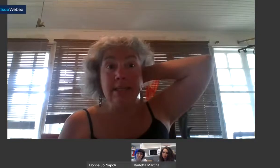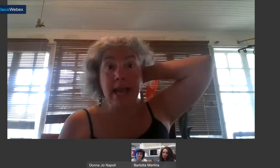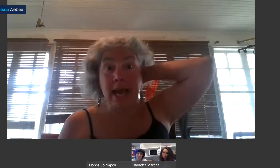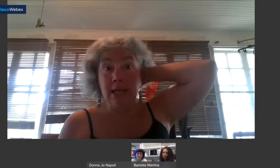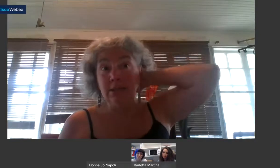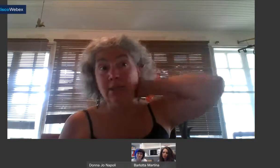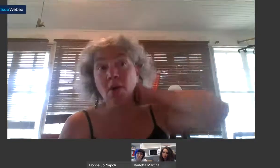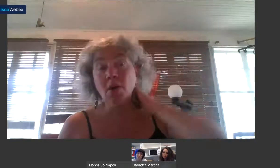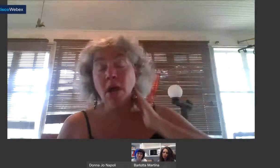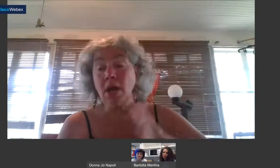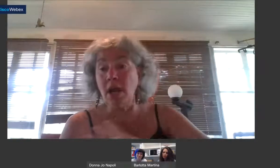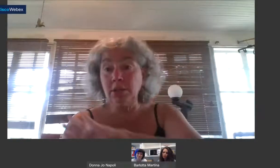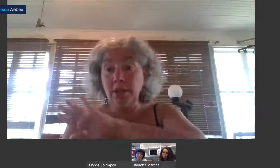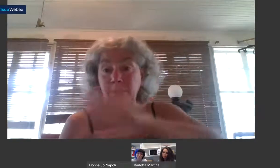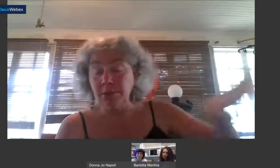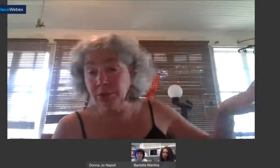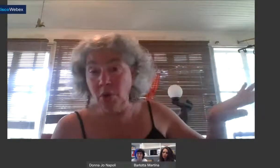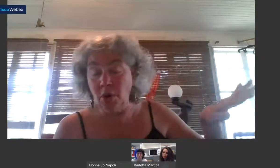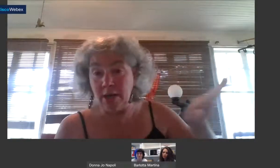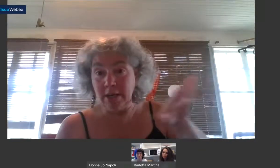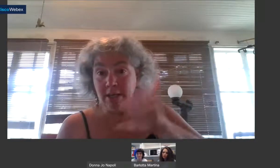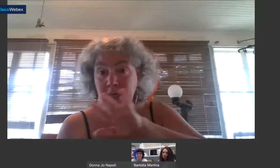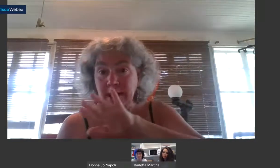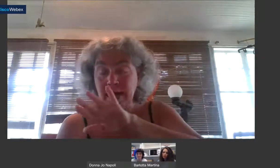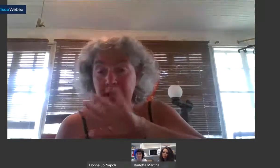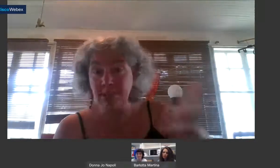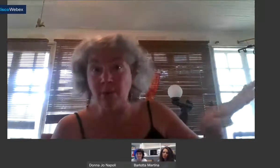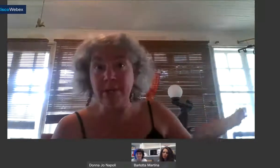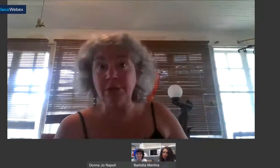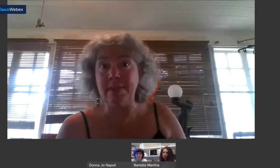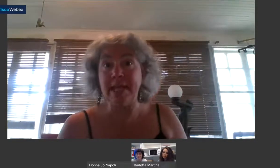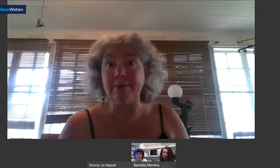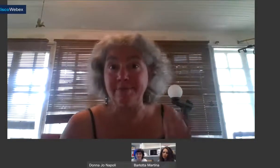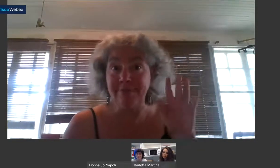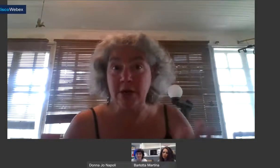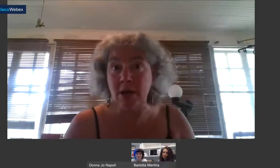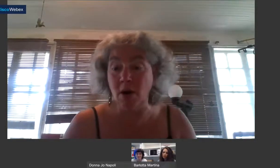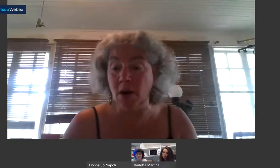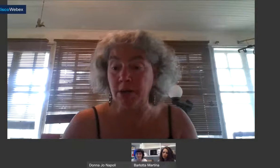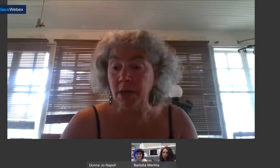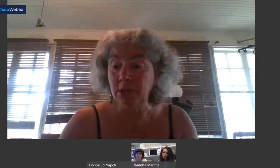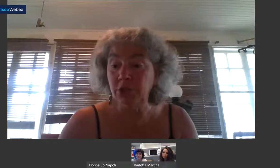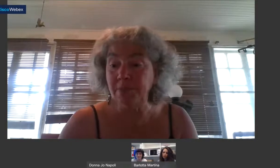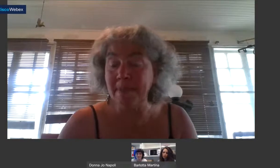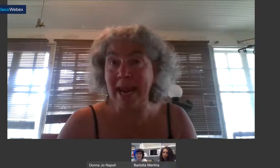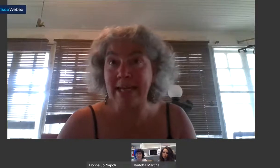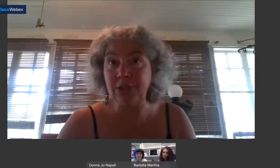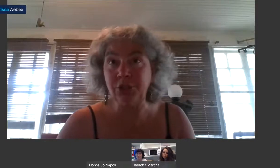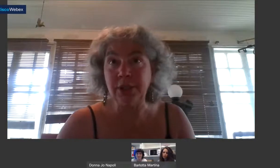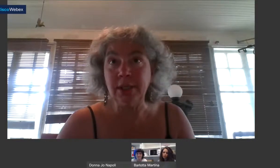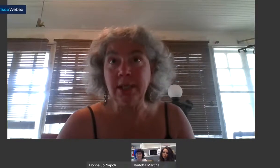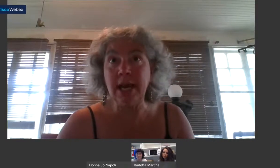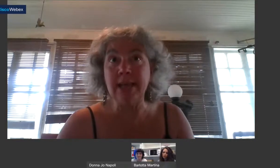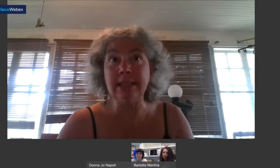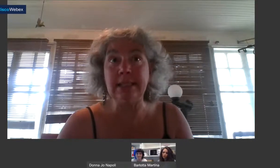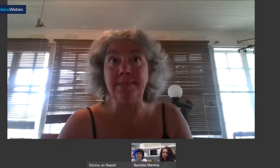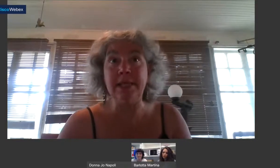Yeah, so torque is going to make it very hard to manage keeping